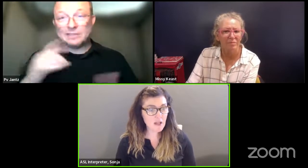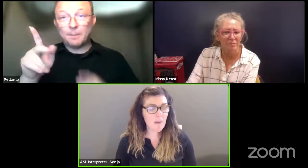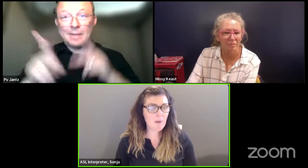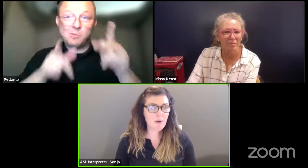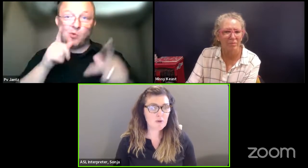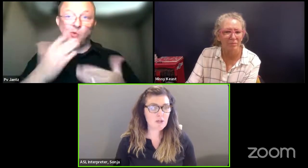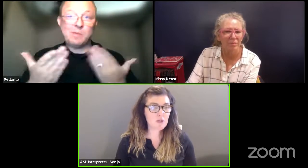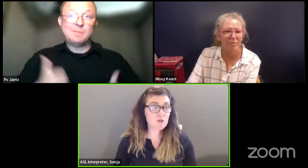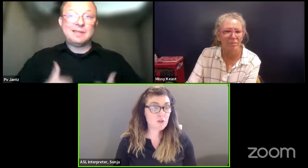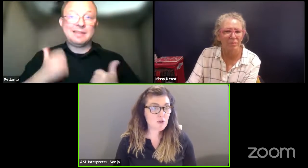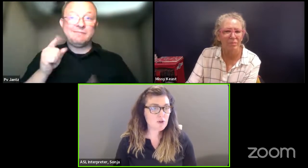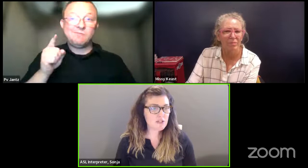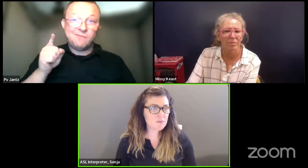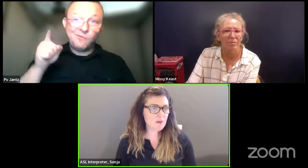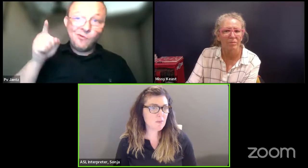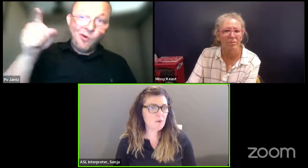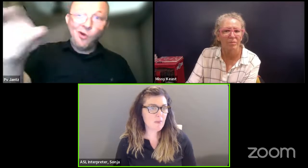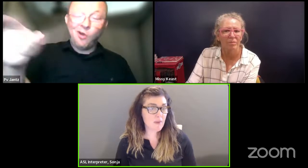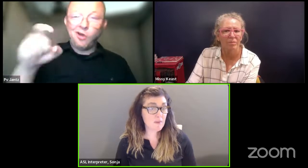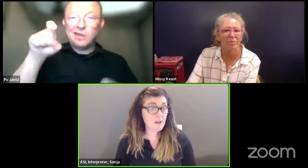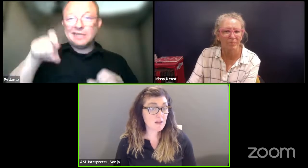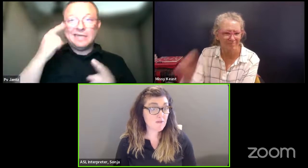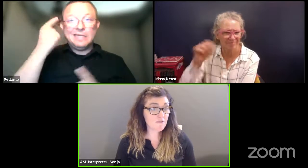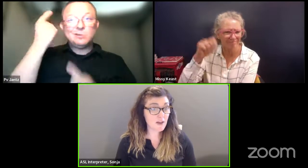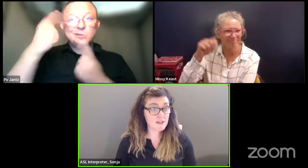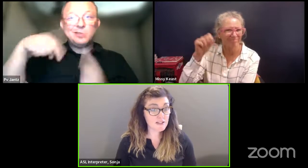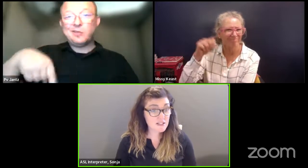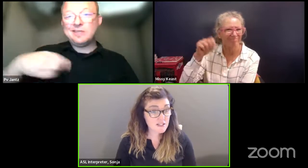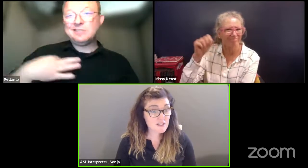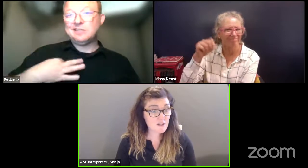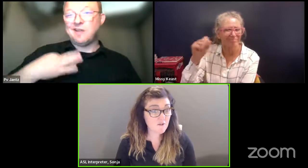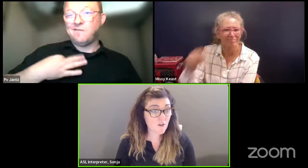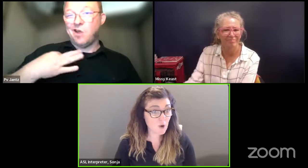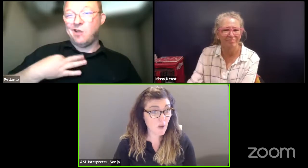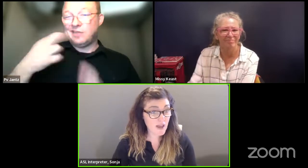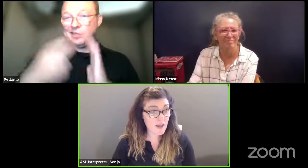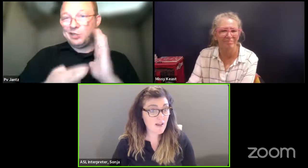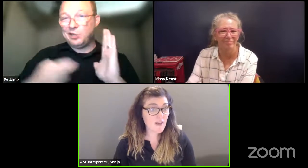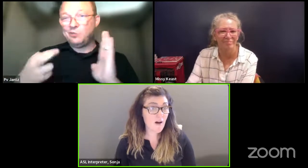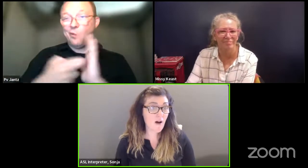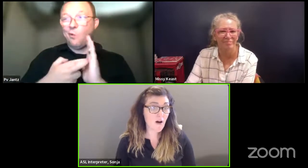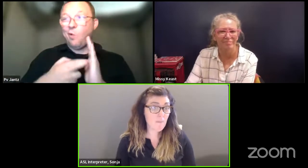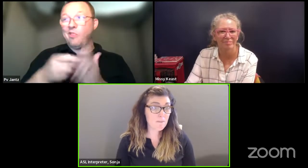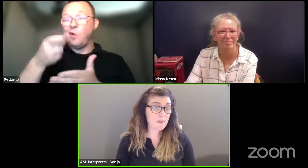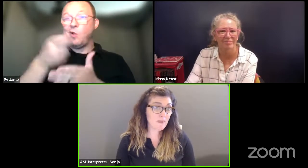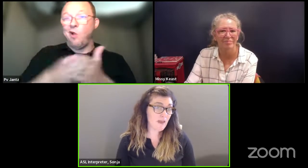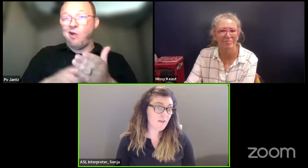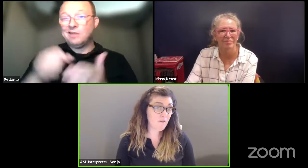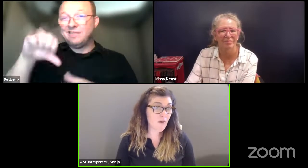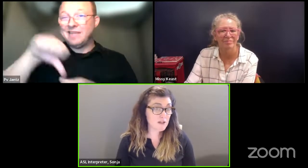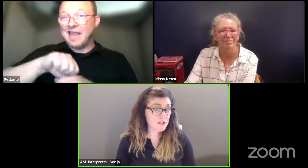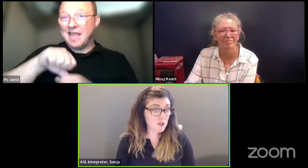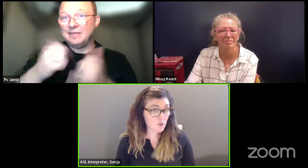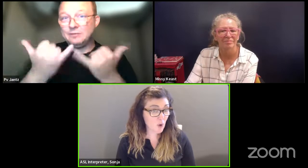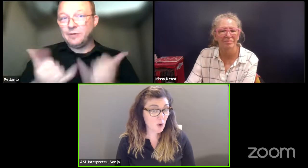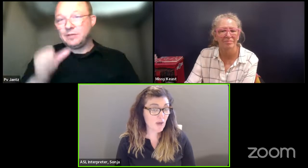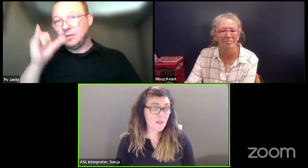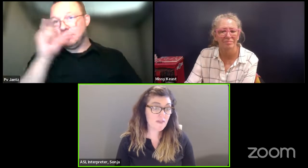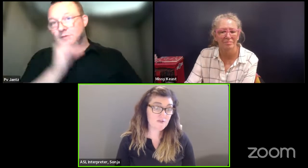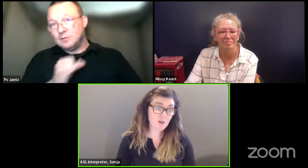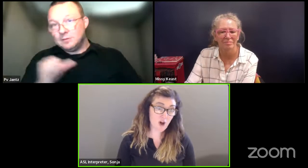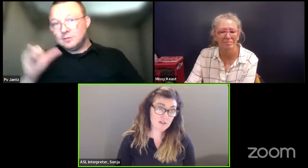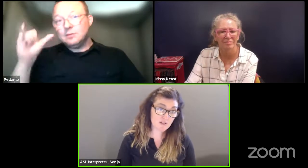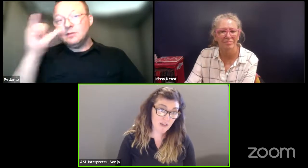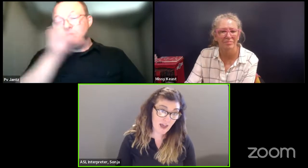person. But my only concern is people that maybe live a distance, live far away. They have a volunteer role,